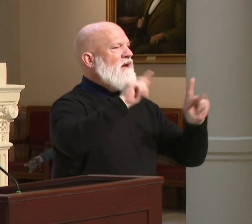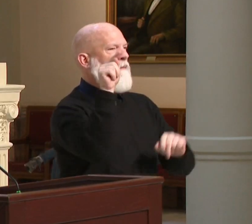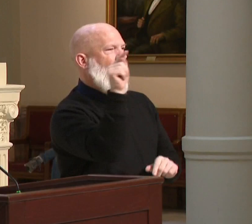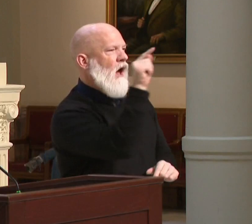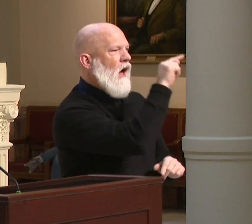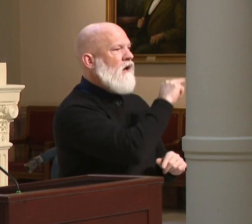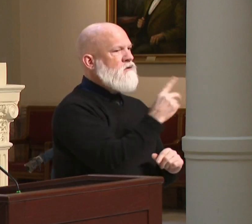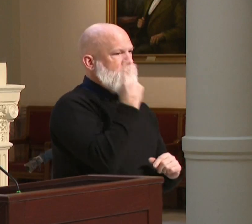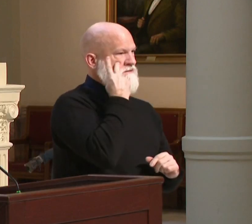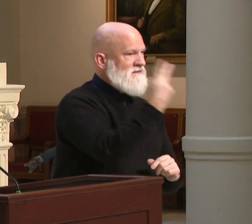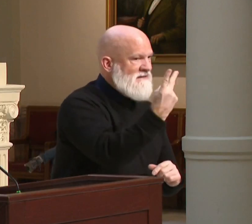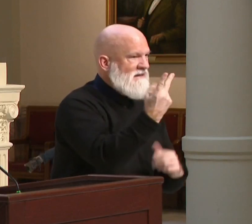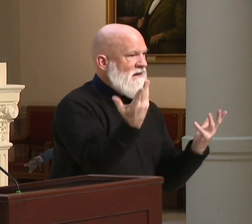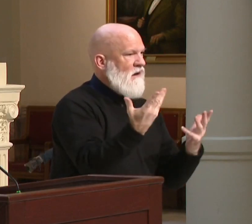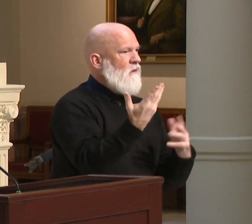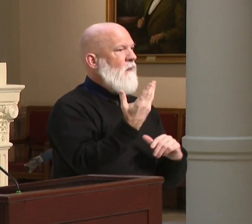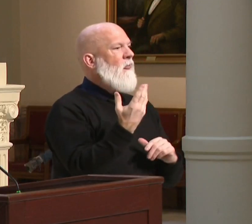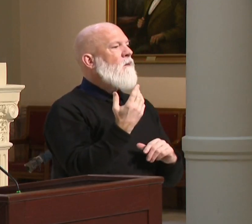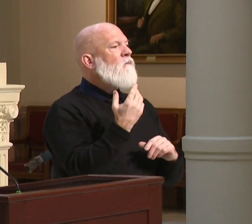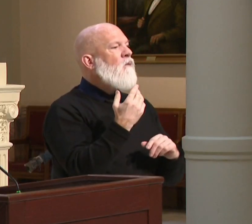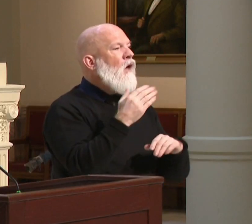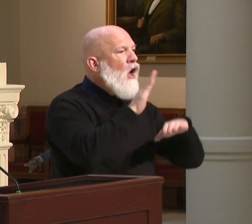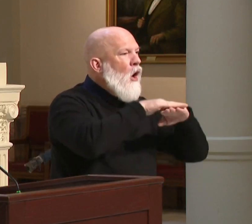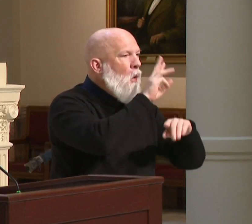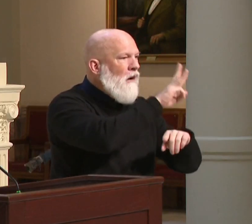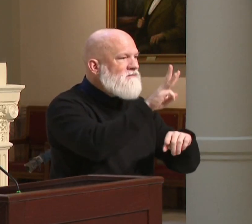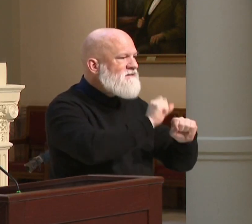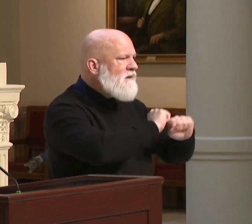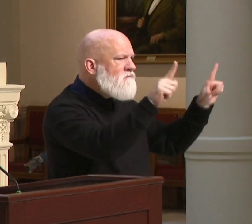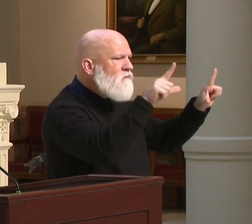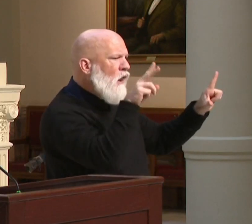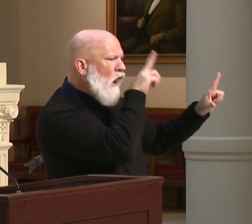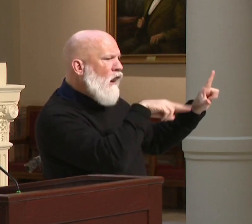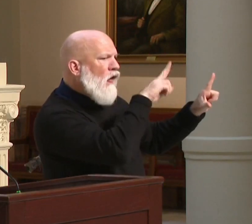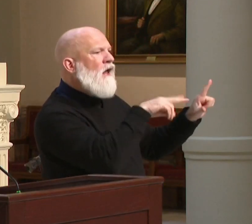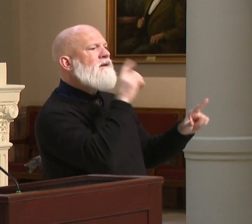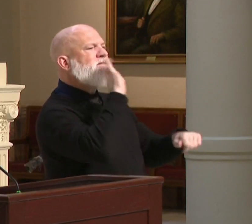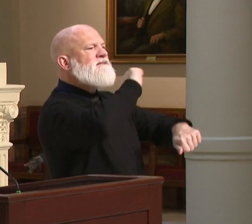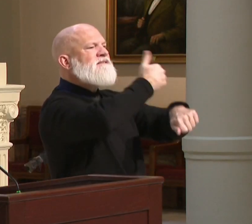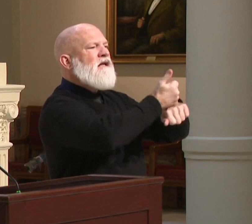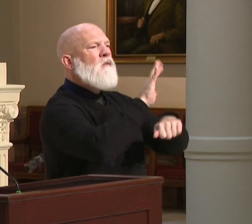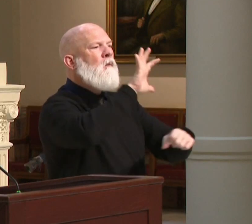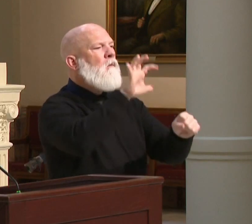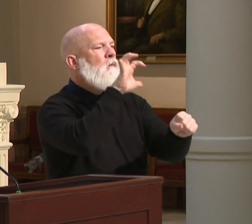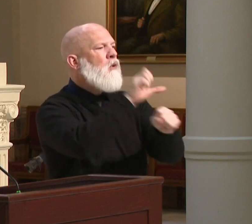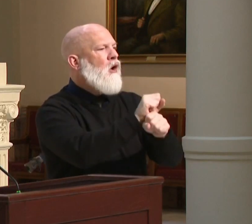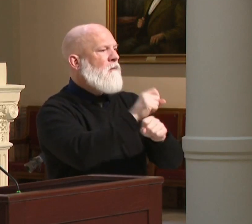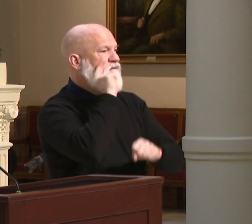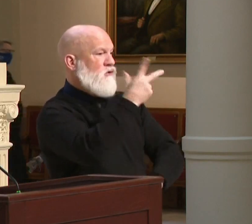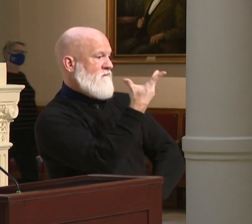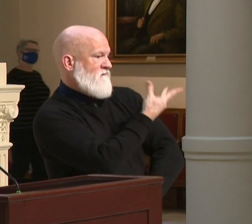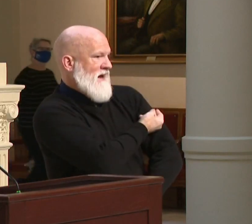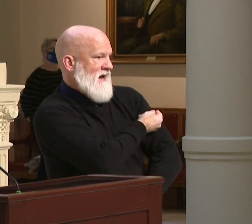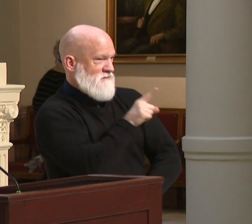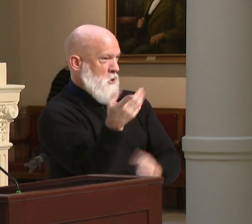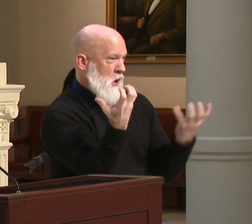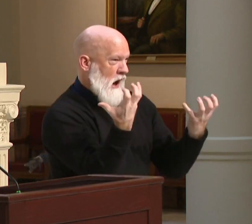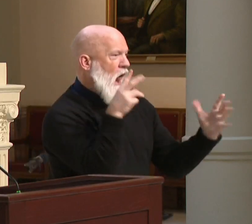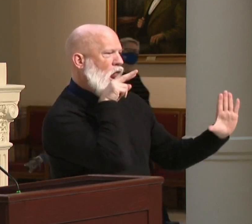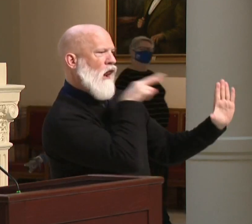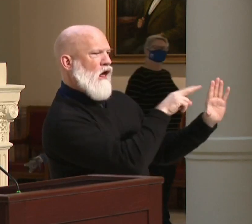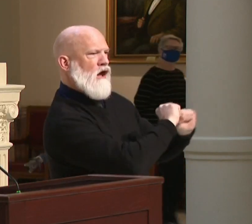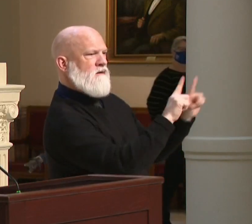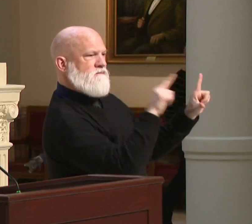find locations in your community where you can schedule an appointment for the vaccine. Also at a health